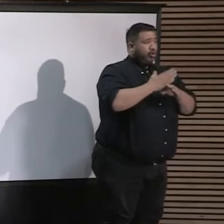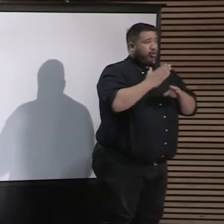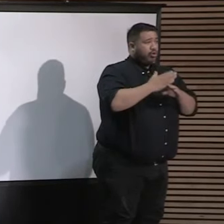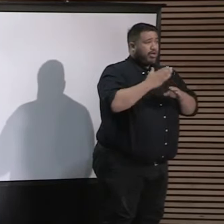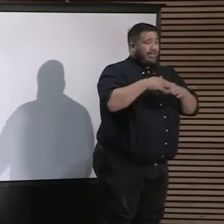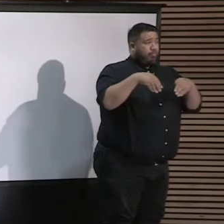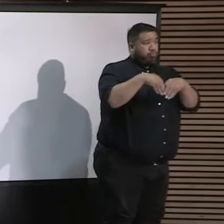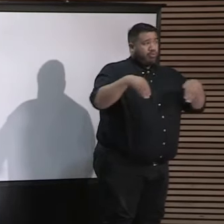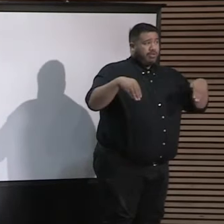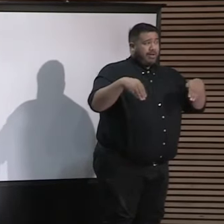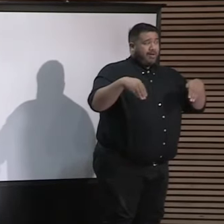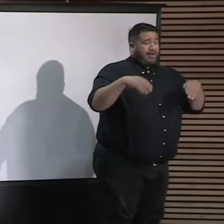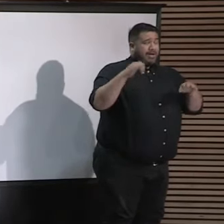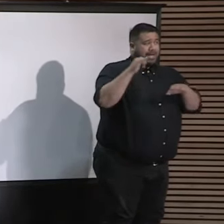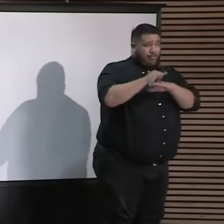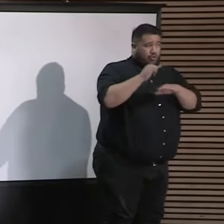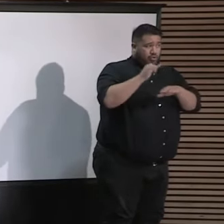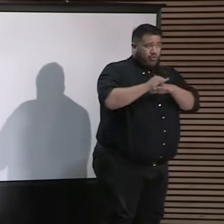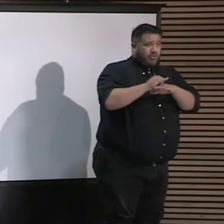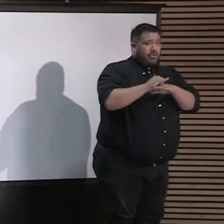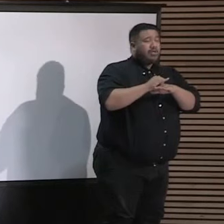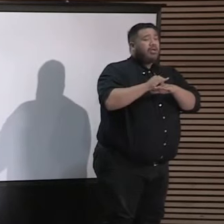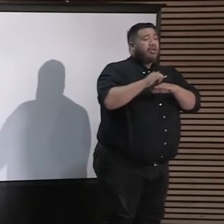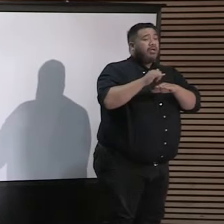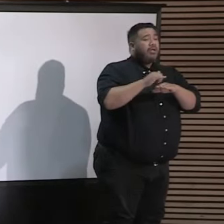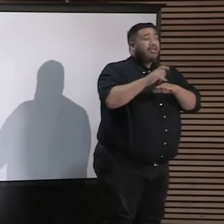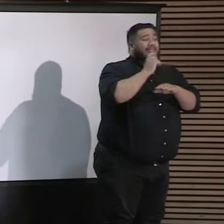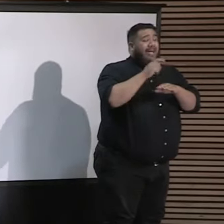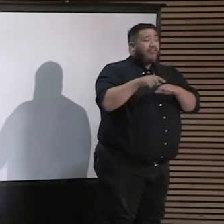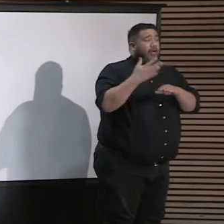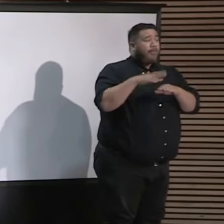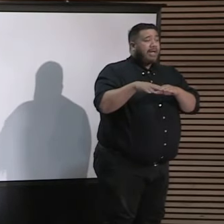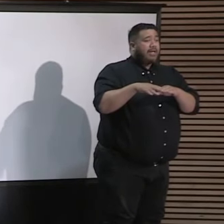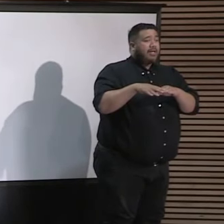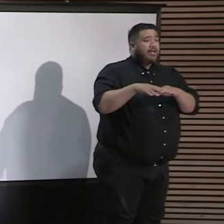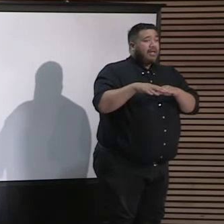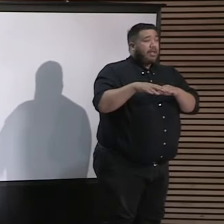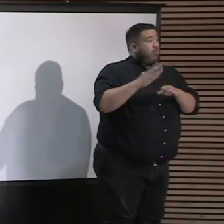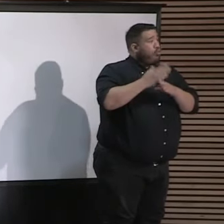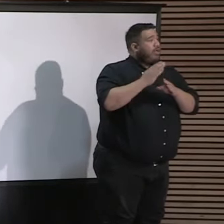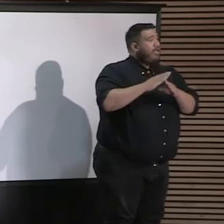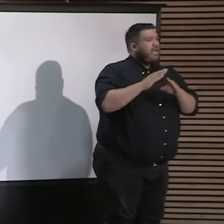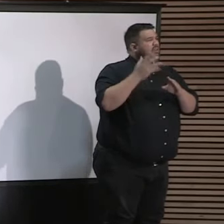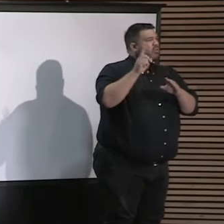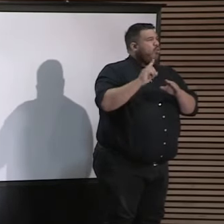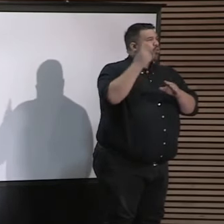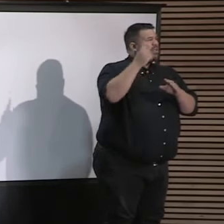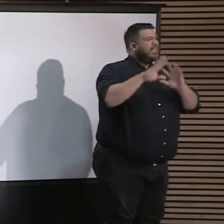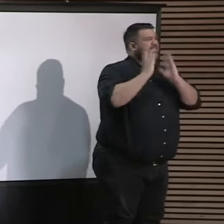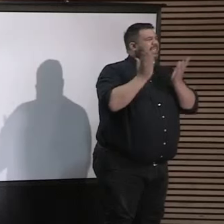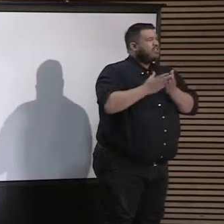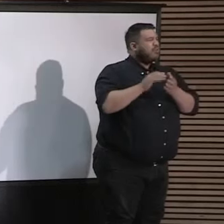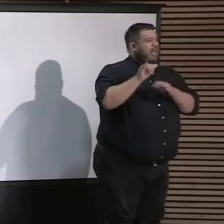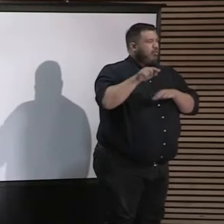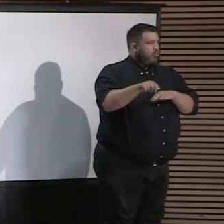that a problem? Sorry, can you run that past me? I didn't quite We hear that. understand border workers have been leaving the international airport in Auckland